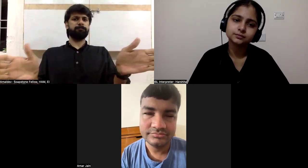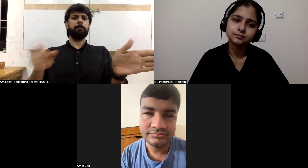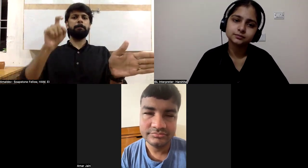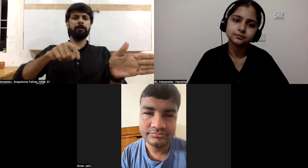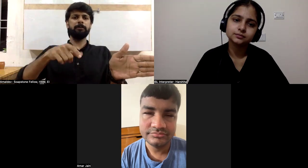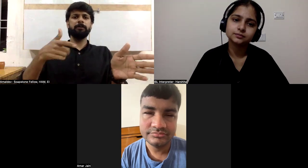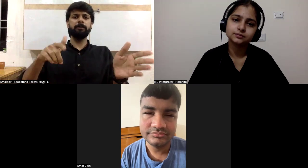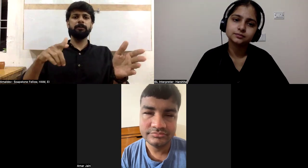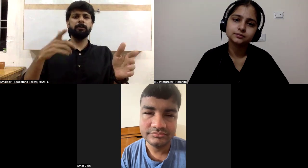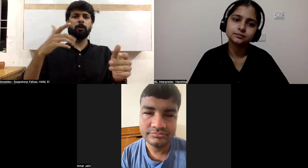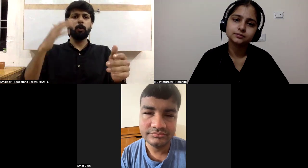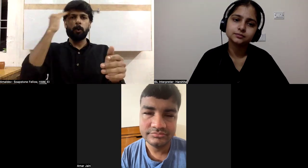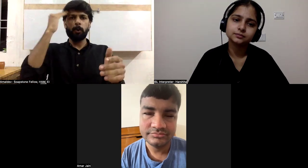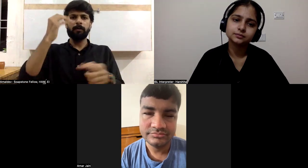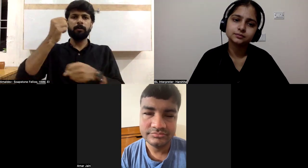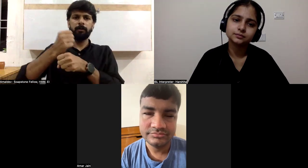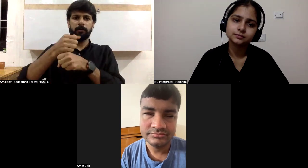term.